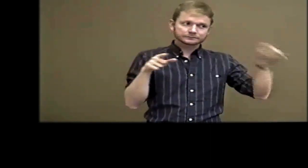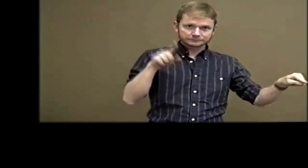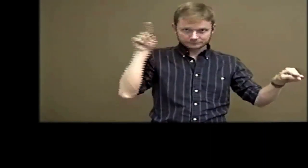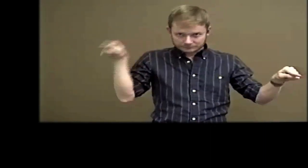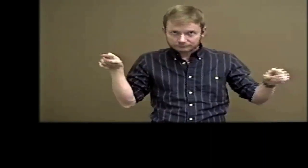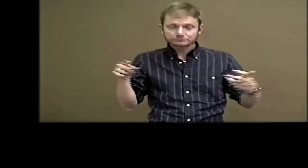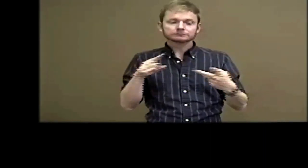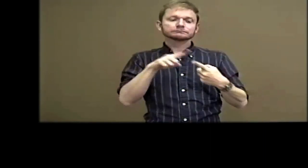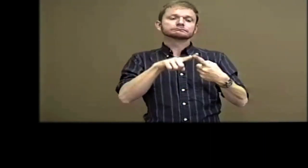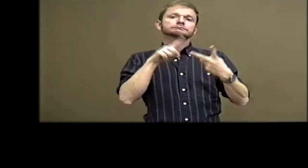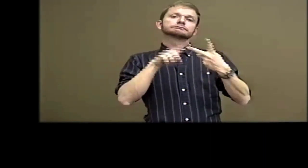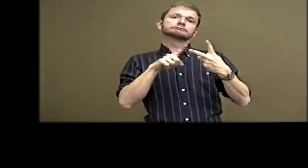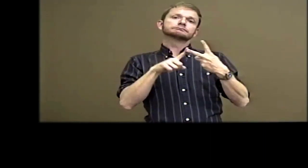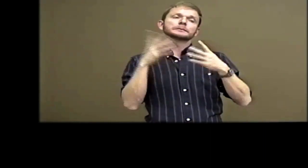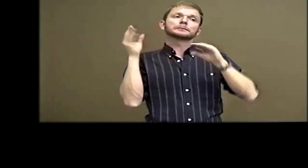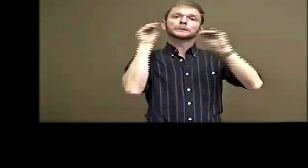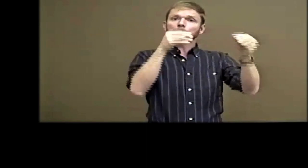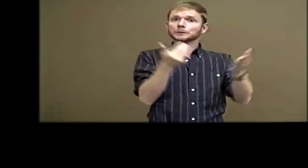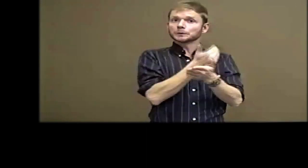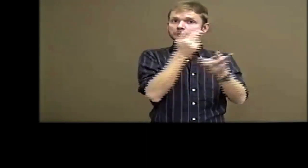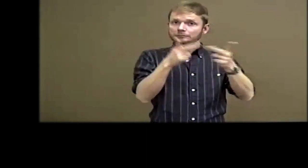uses depends on where a person lives or works.